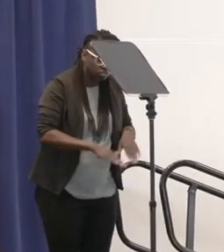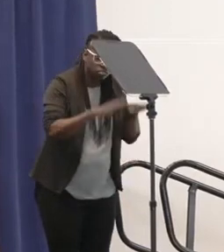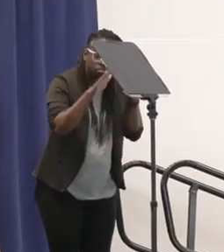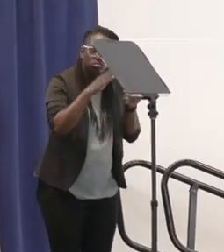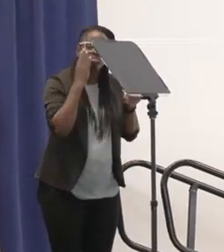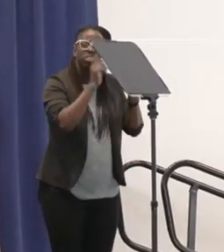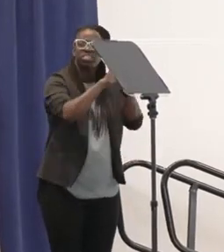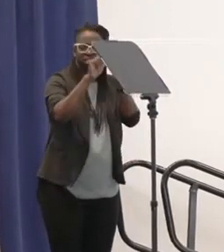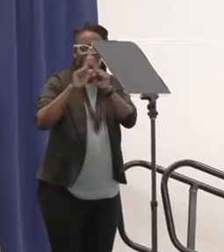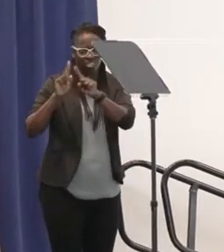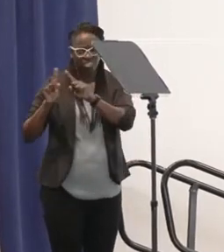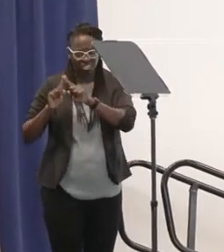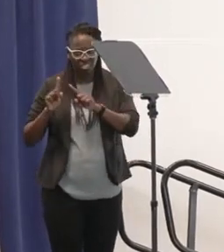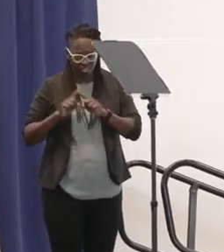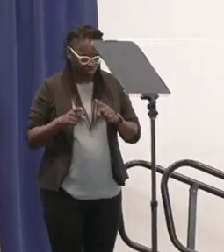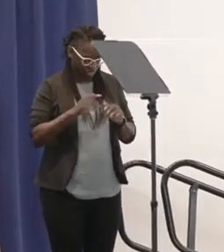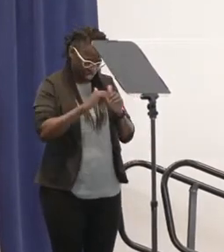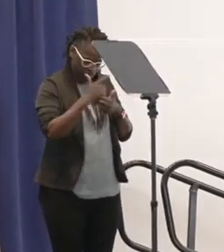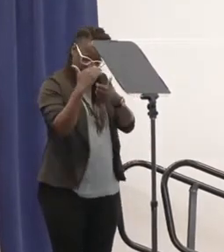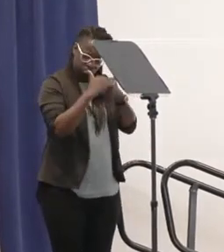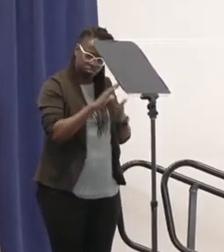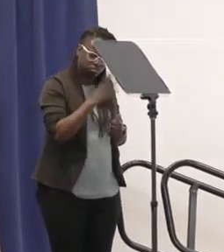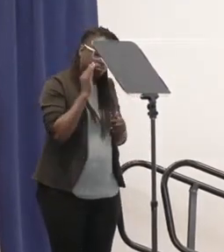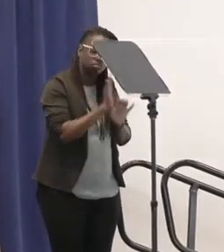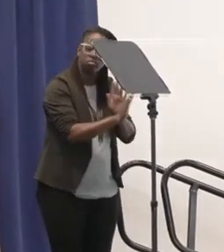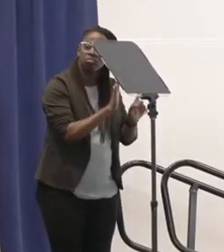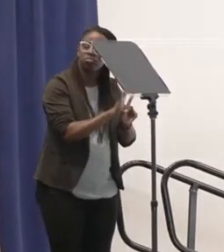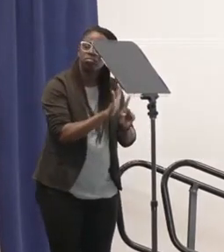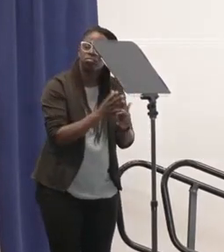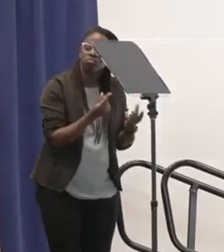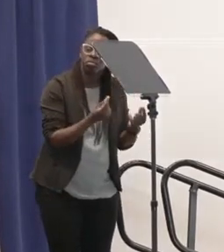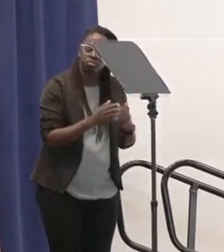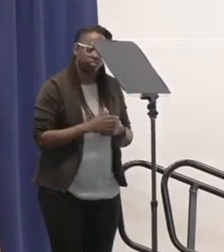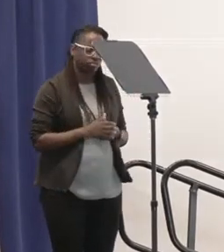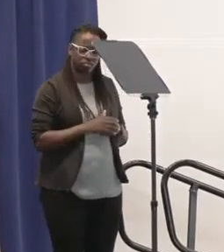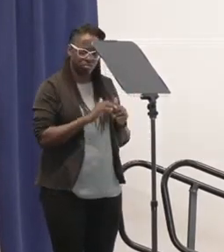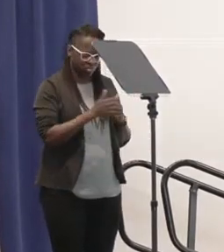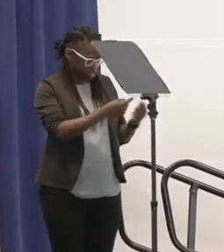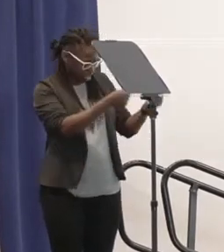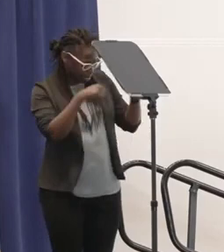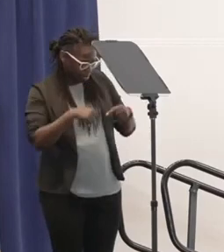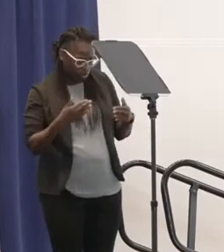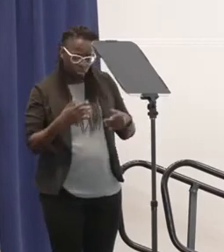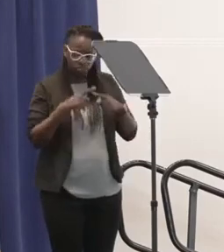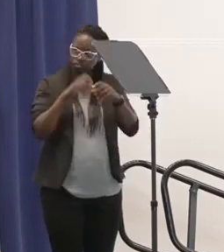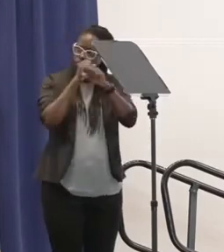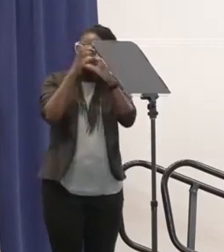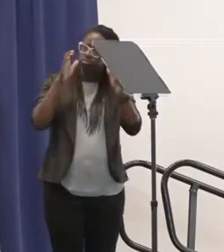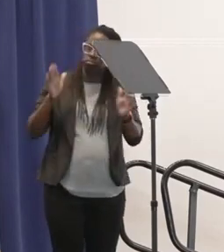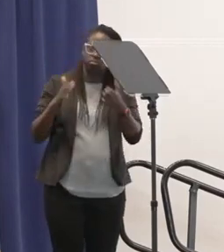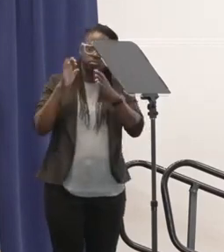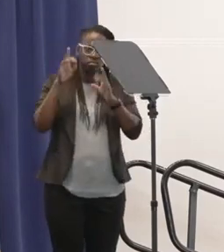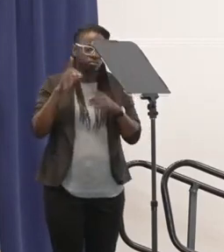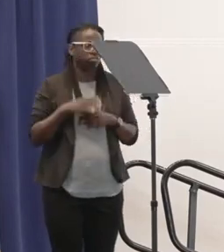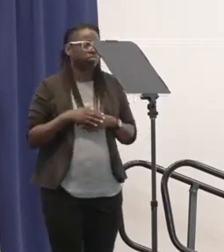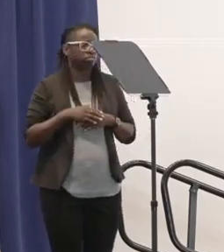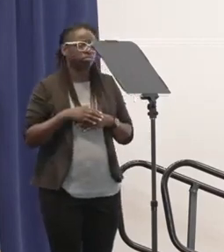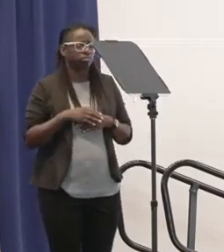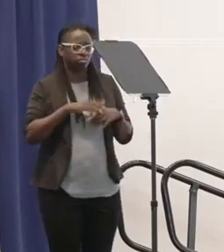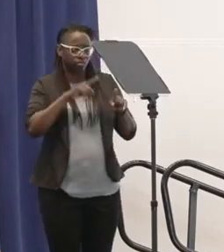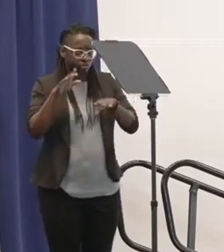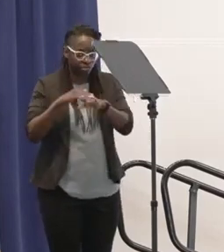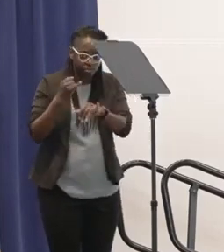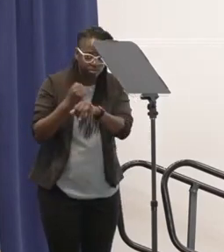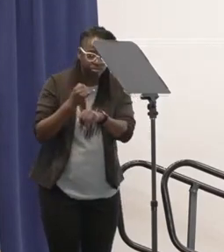experiences can contribute to your campus. You can review admissions processes to actually identify potential barriers to access